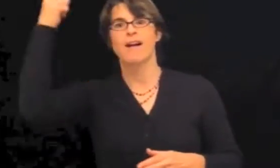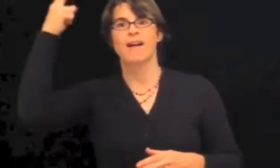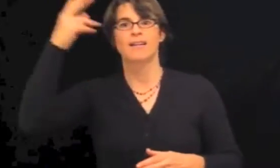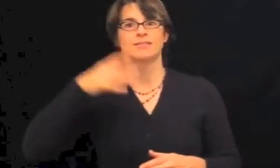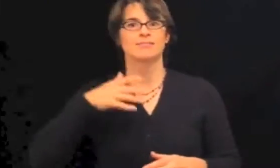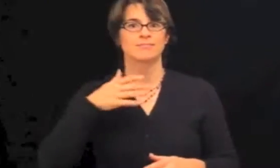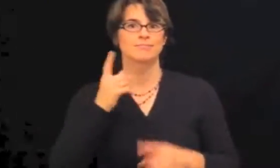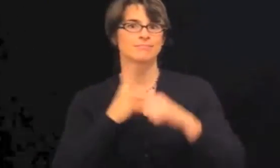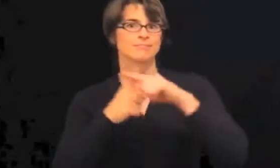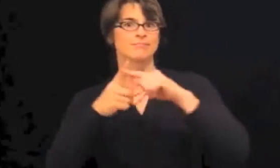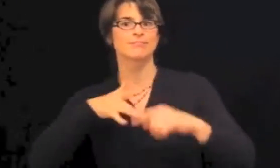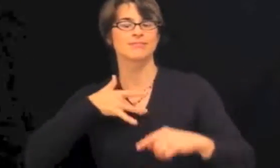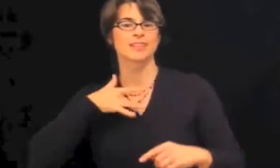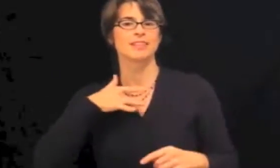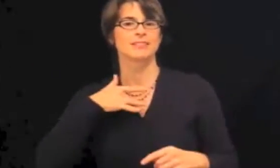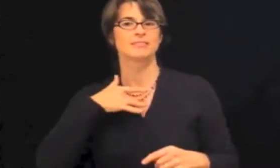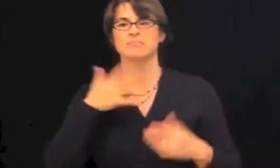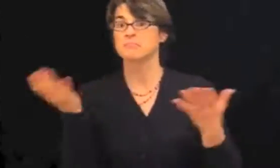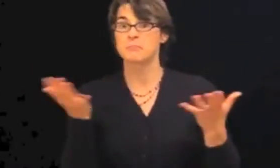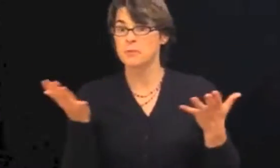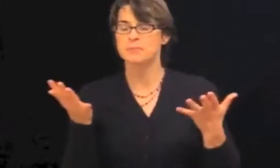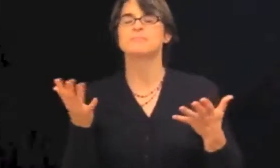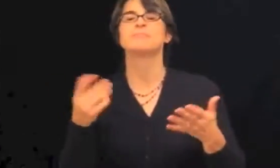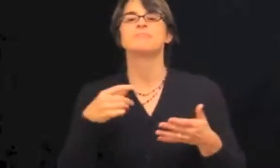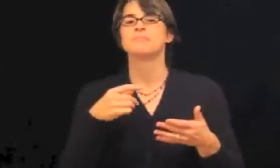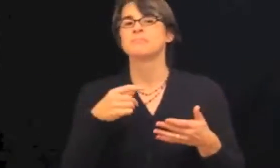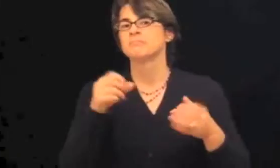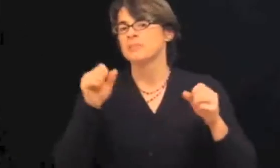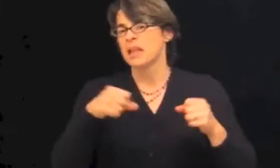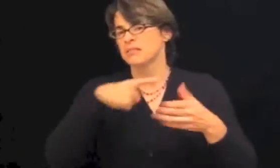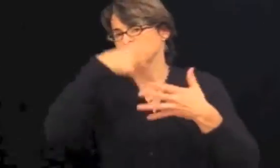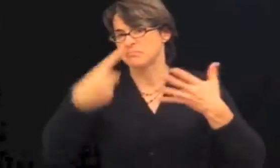Mania is when your mood swings is very high and you have positive feelings.